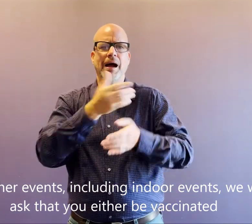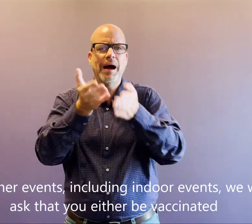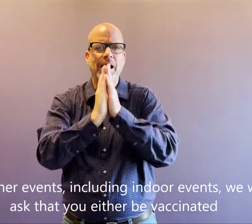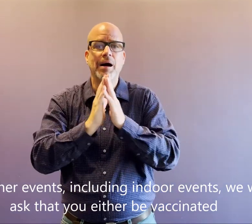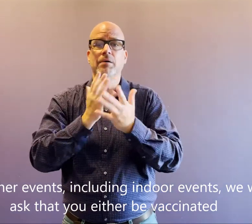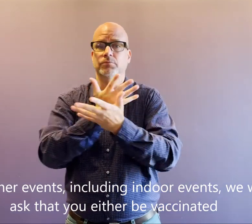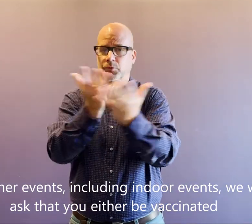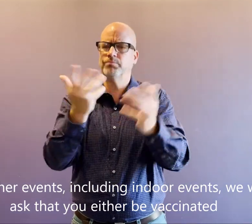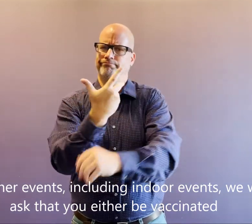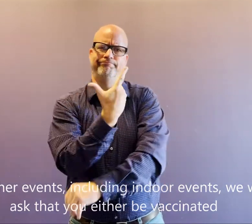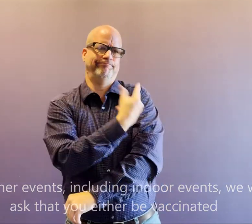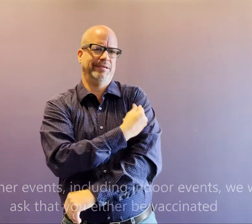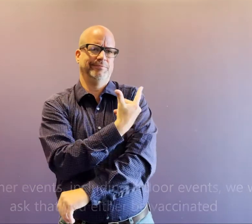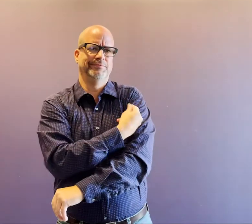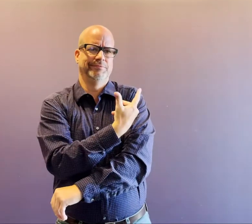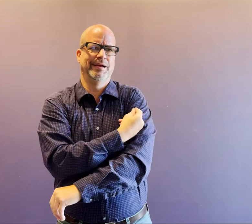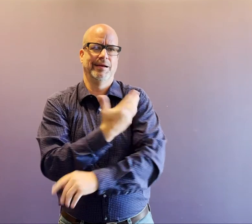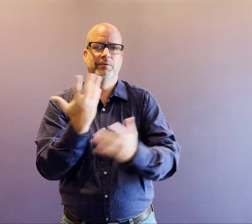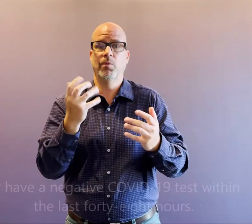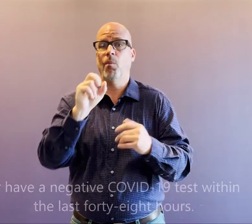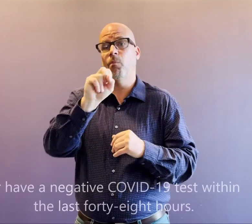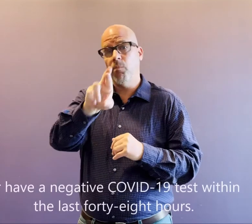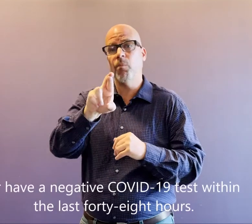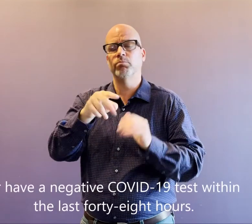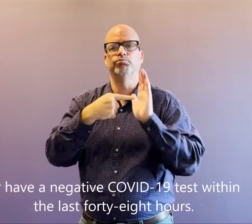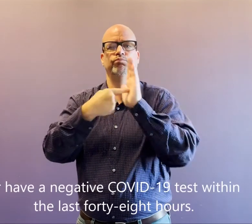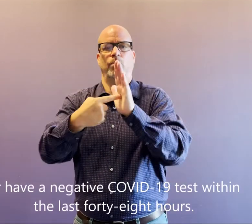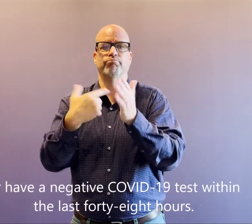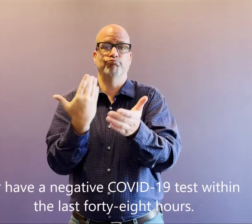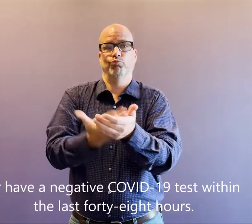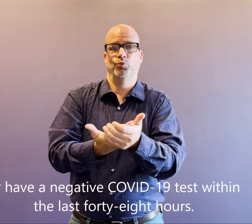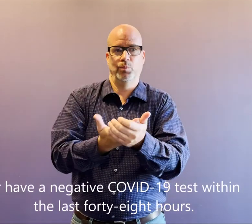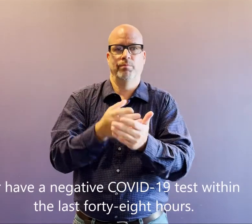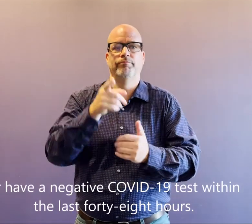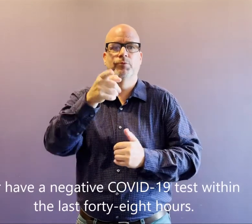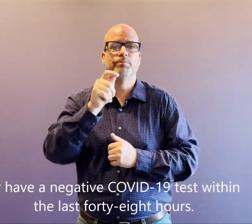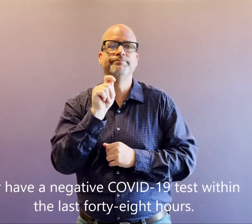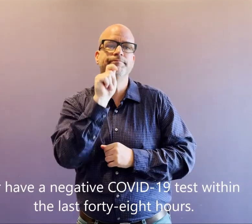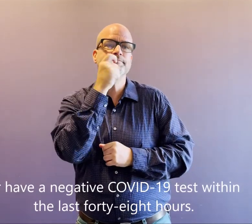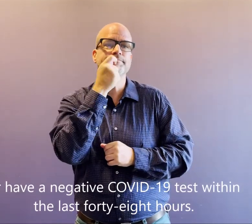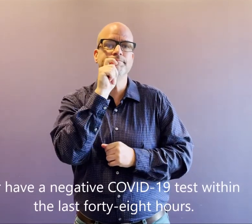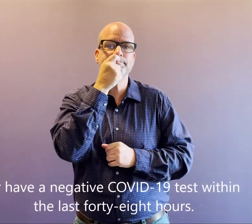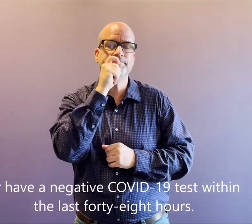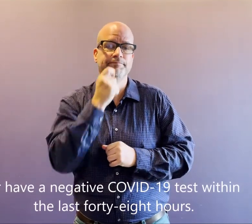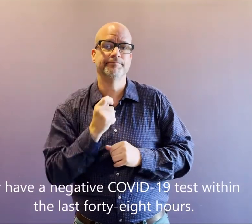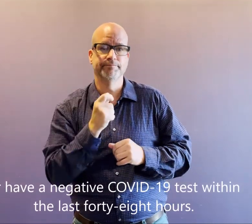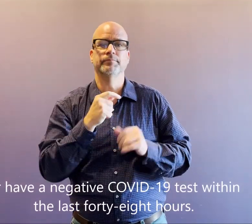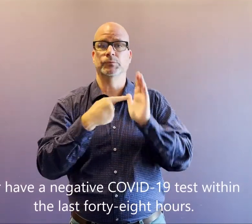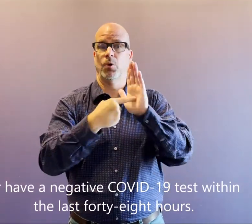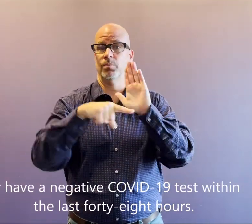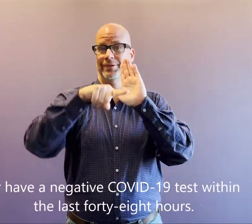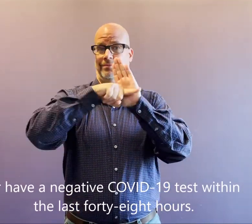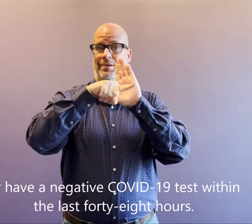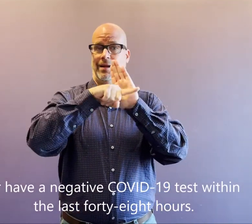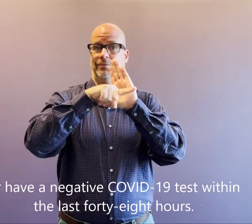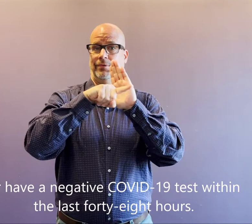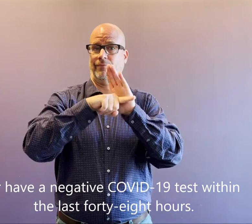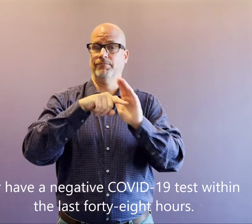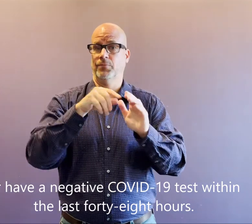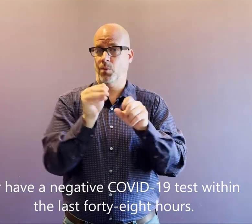For other events, including indoor events, we will ask that you either be vaccinated or have a negative COVID